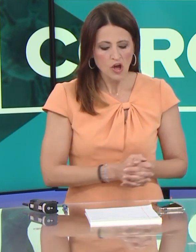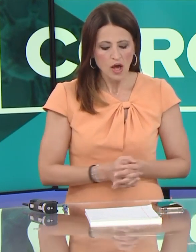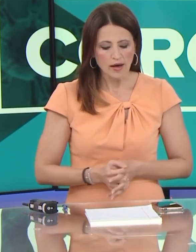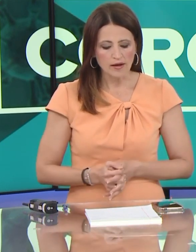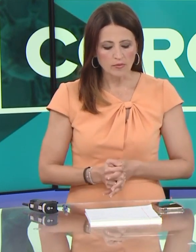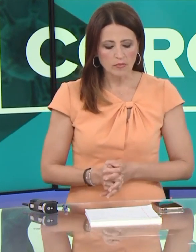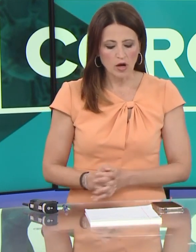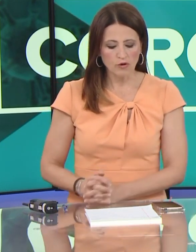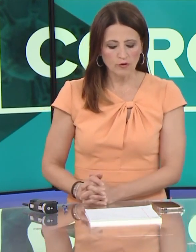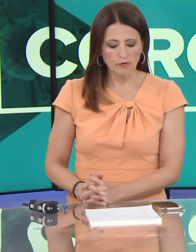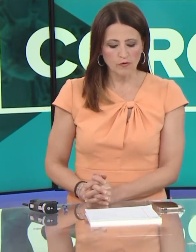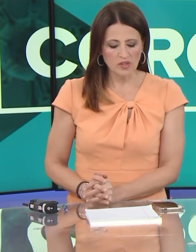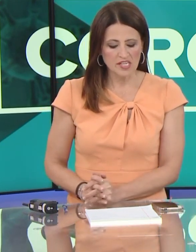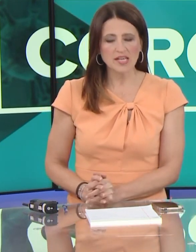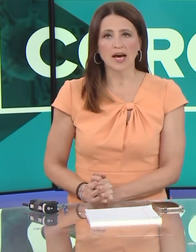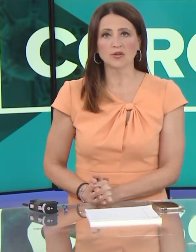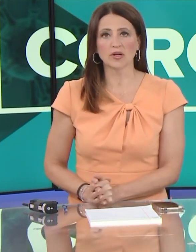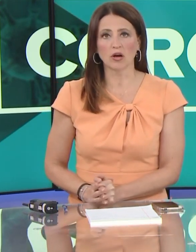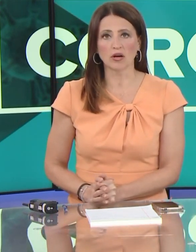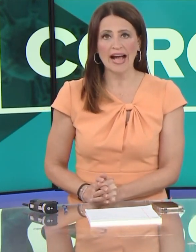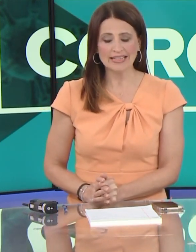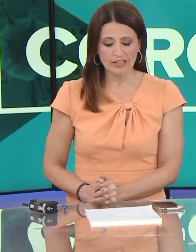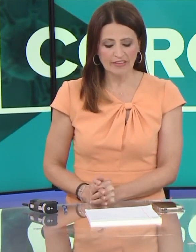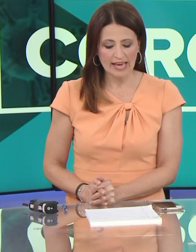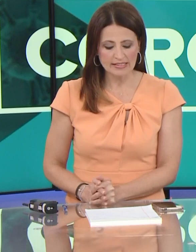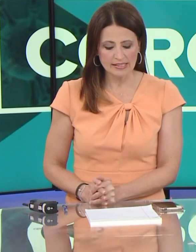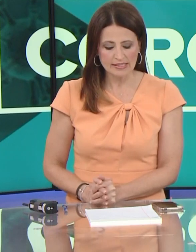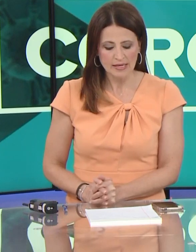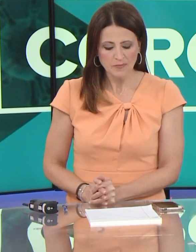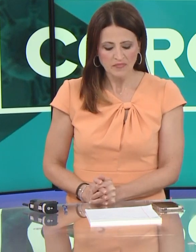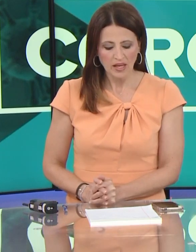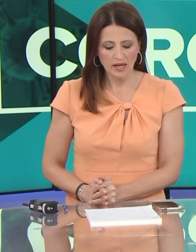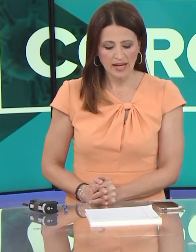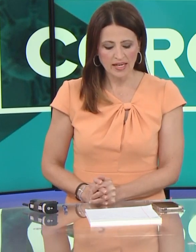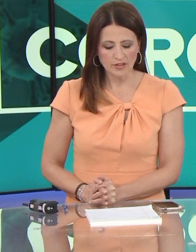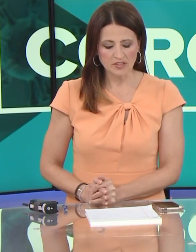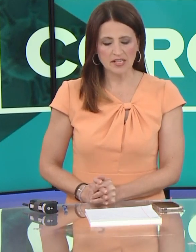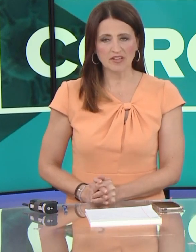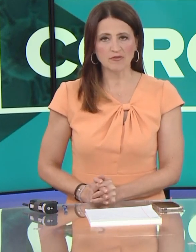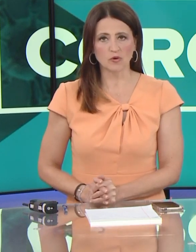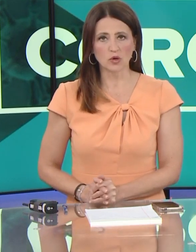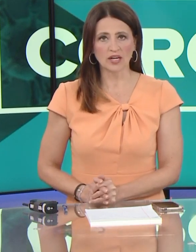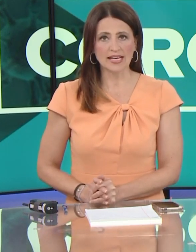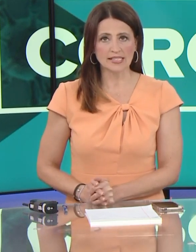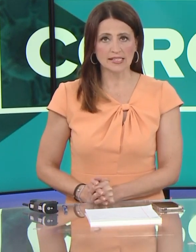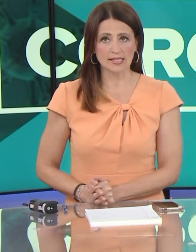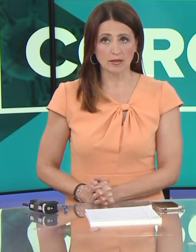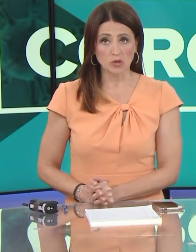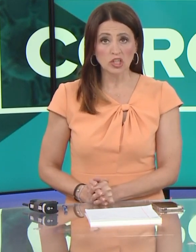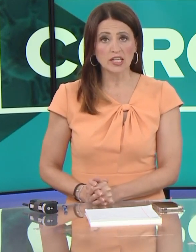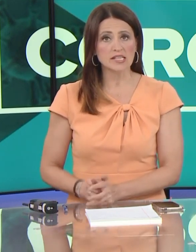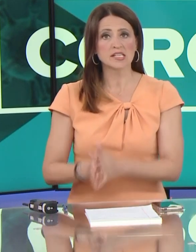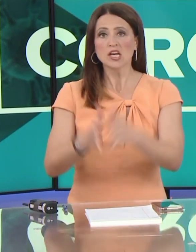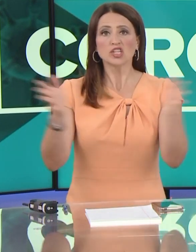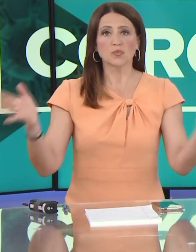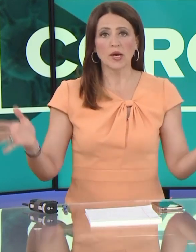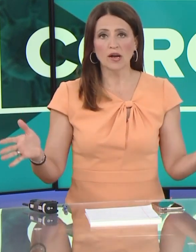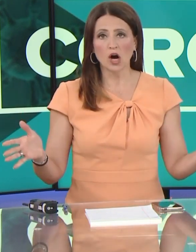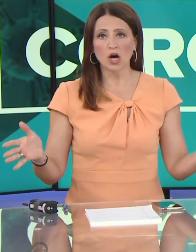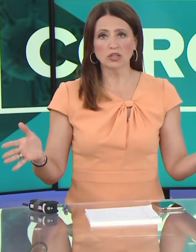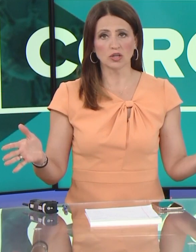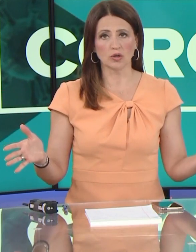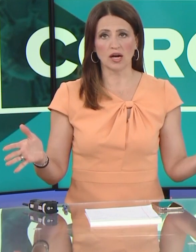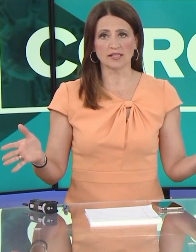March. Over 1,400 are active cases, 874 cases in communities